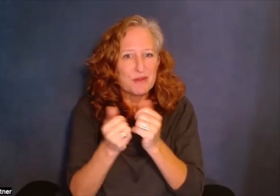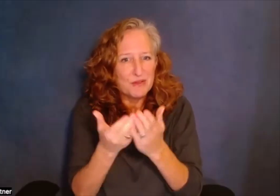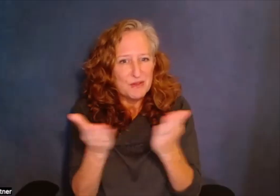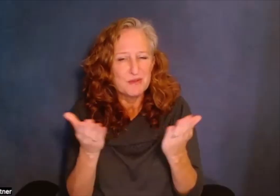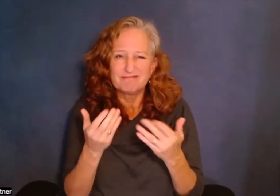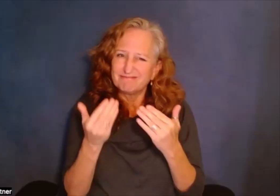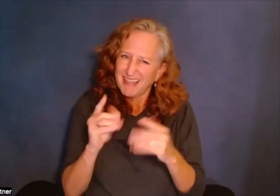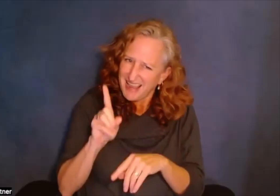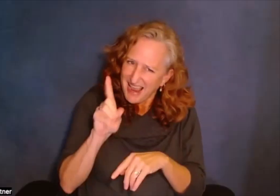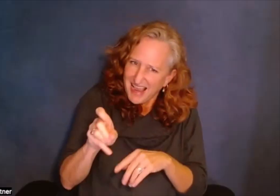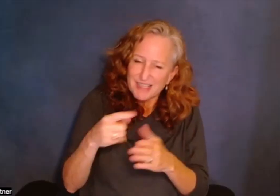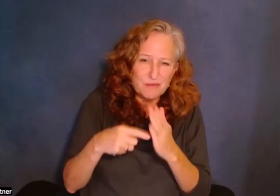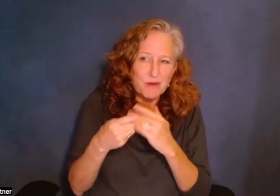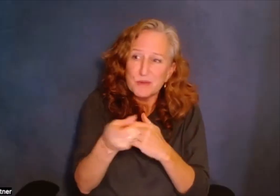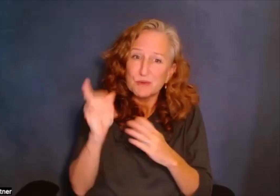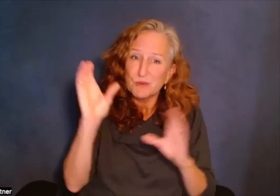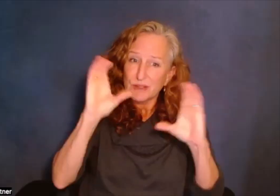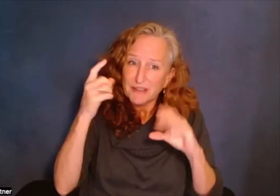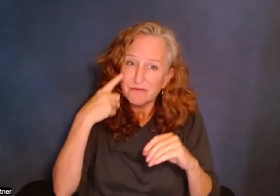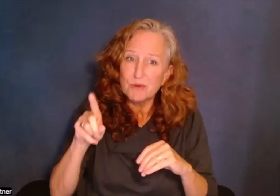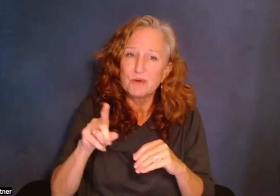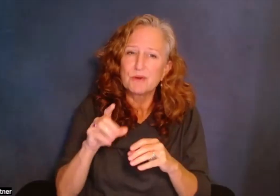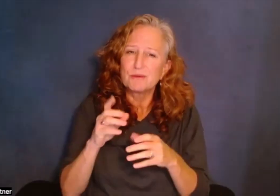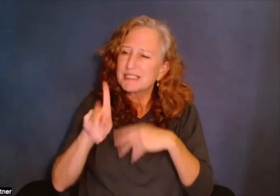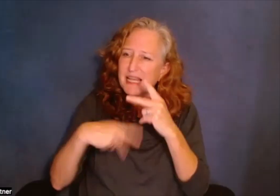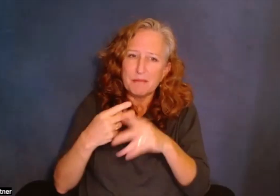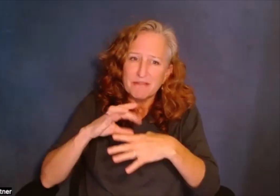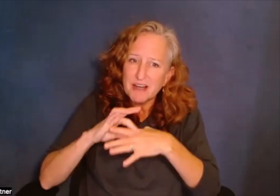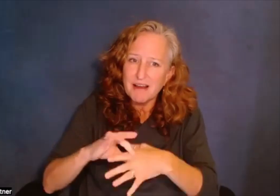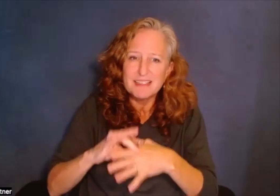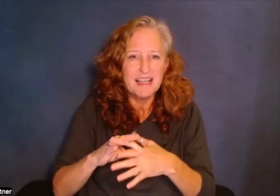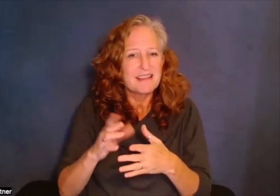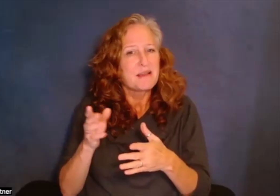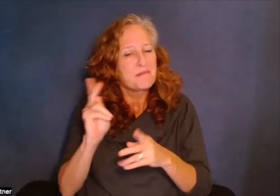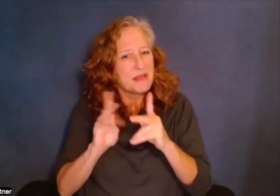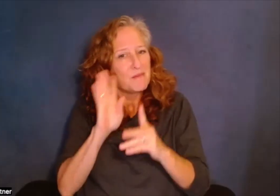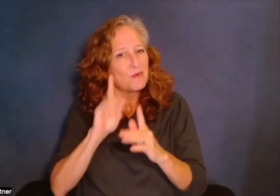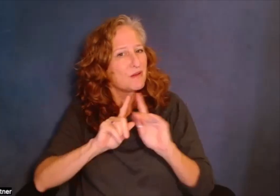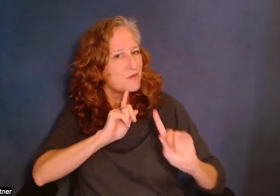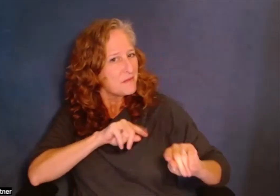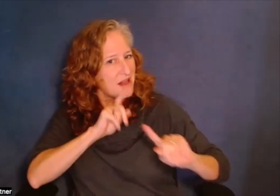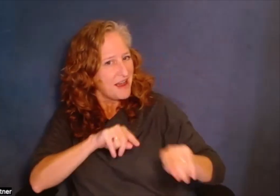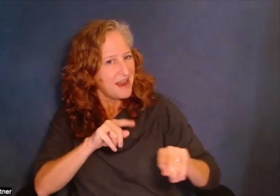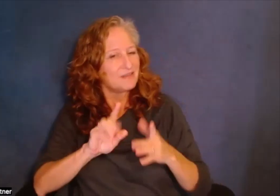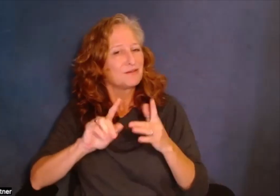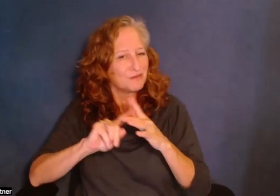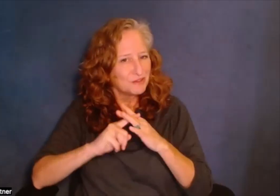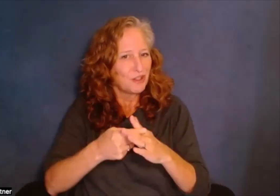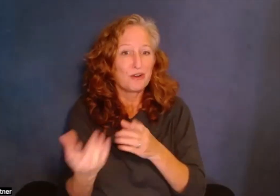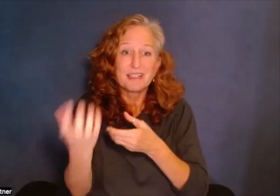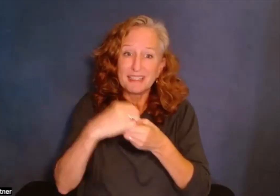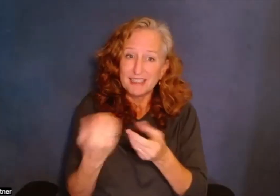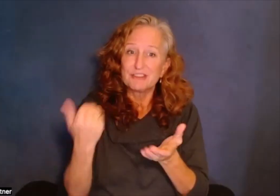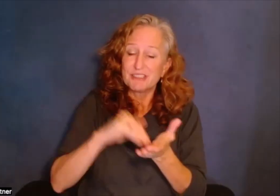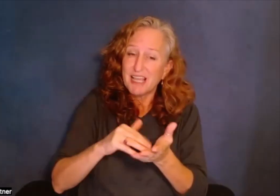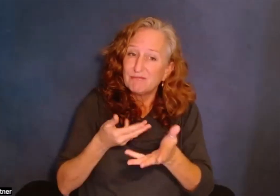open it up for questions and discussions. But before I do, I just want to give you a little bit of homework that you're welcome to start on now or